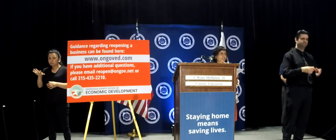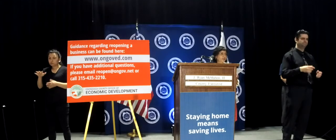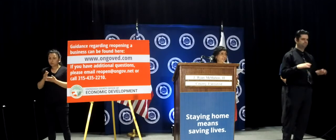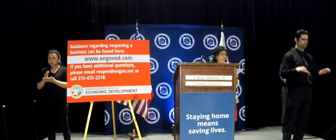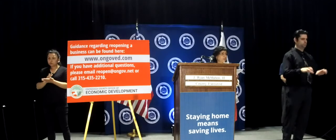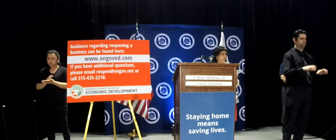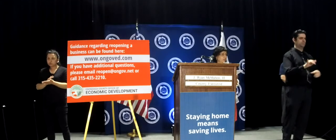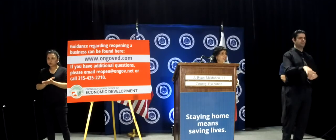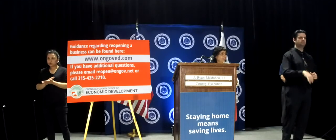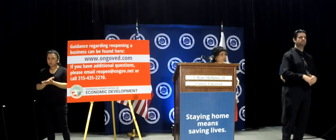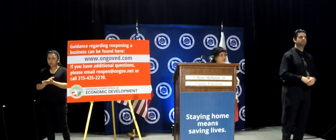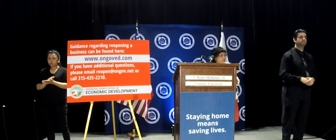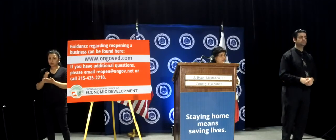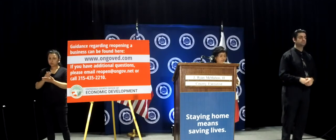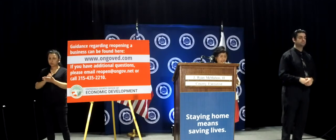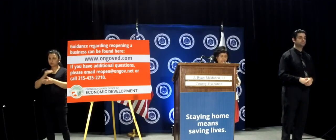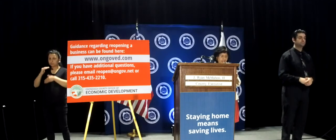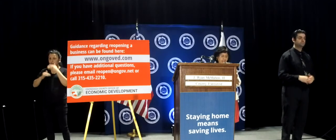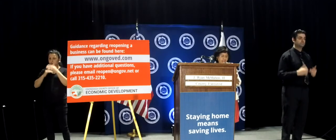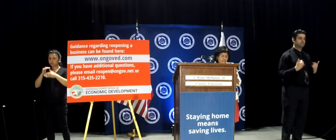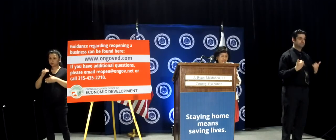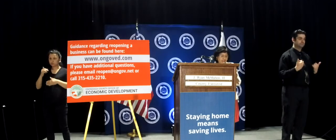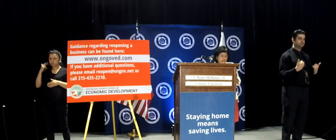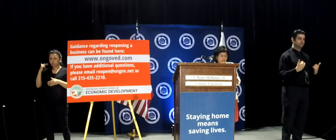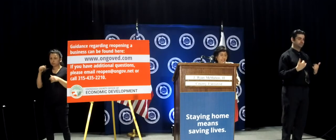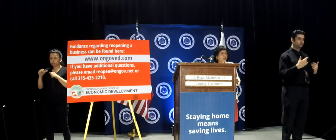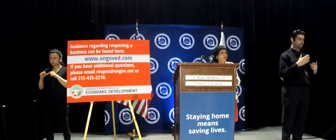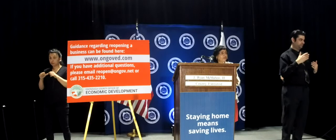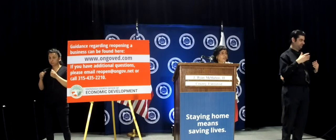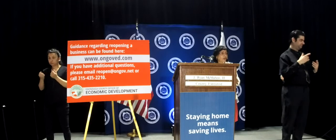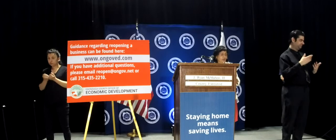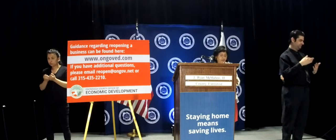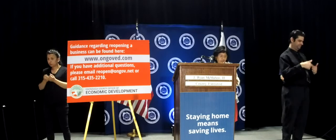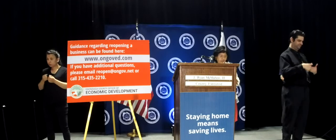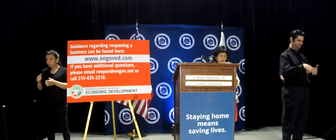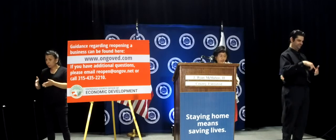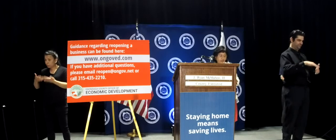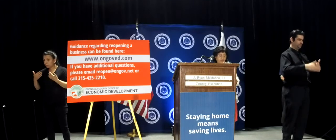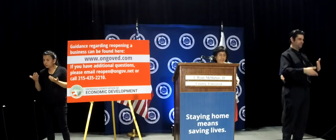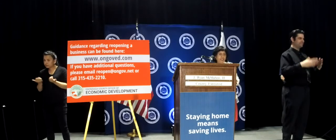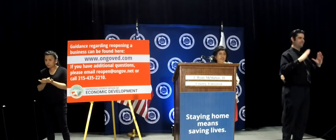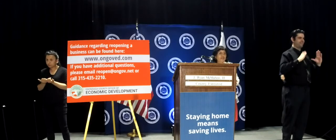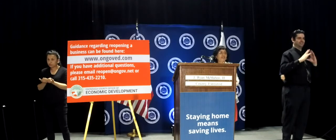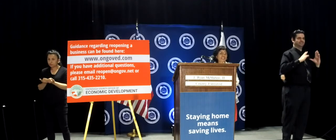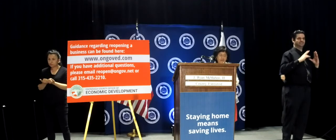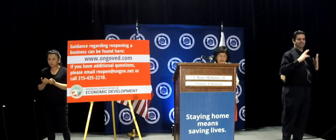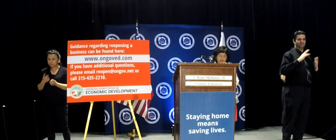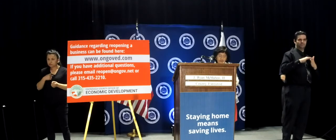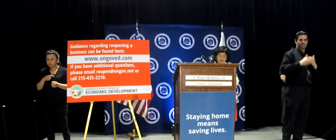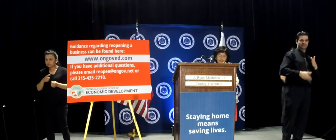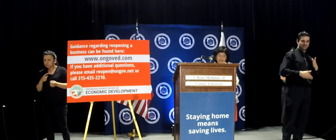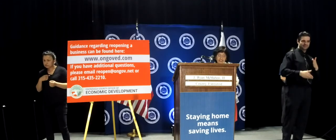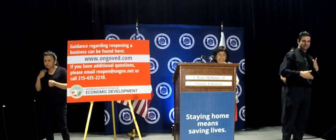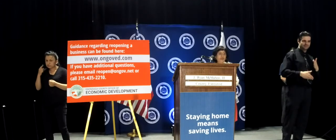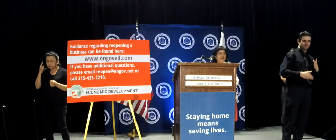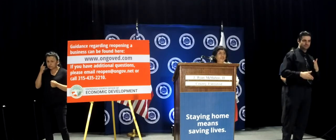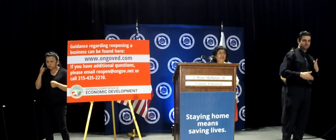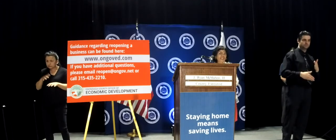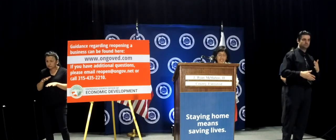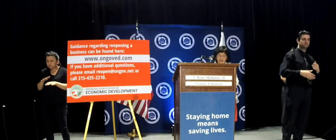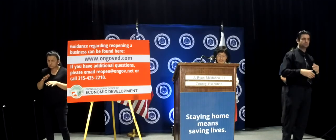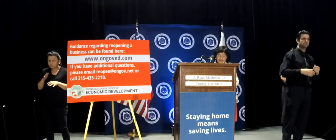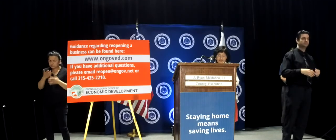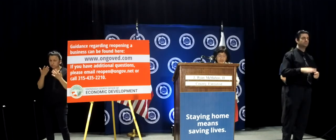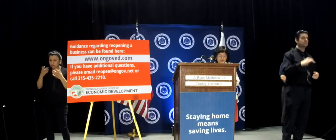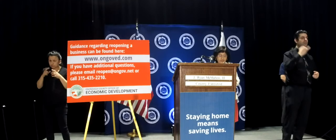long holiday weekend when you're thinking of asymptomatic. Then hopefully all of you can follow. If you have a summer fever and you want to